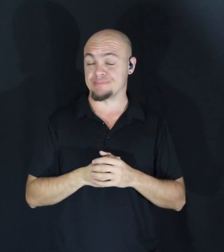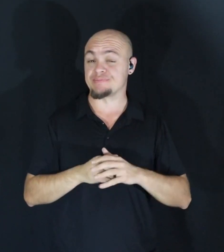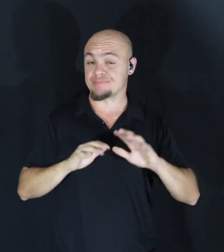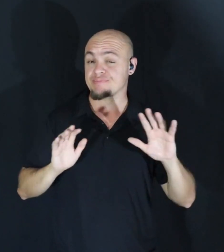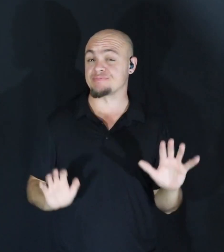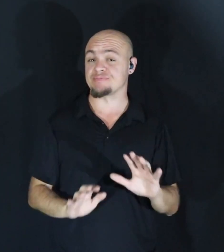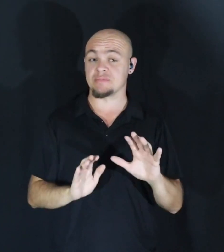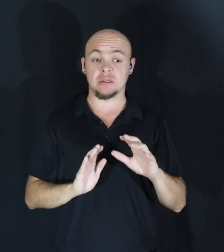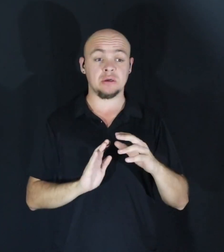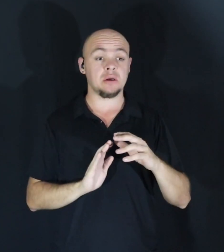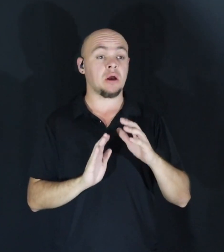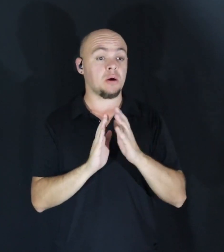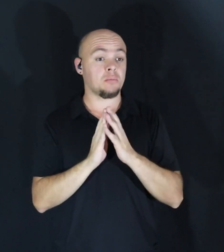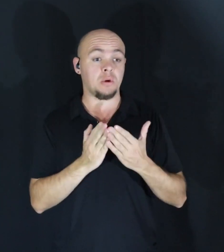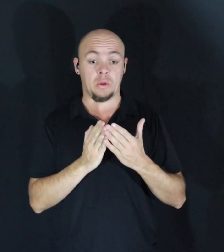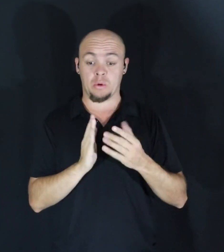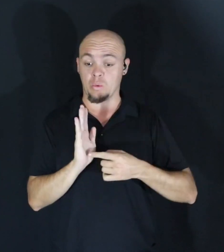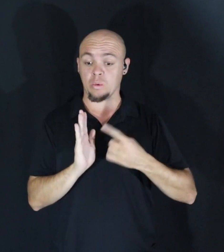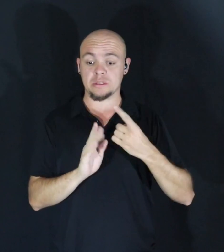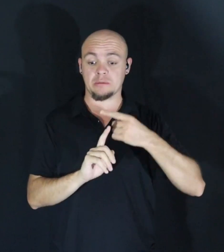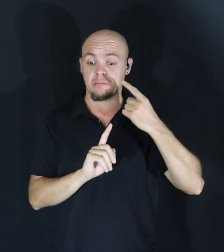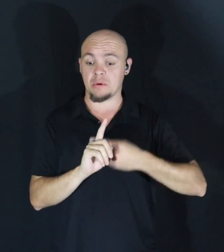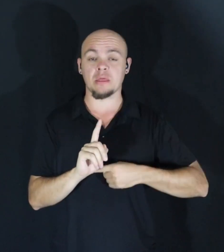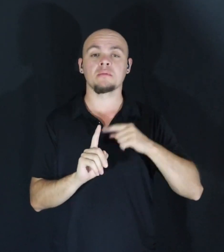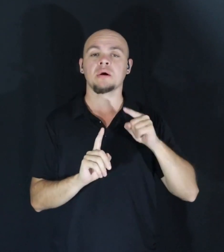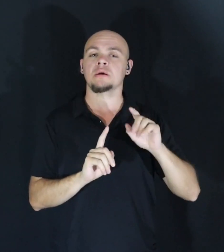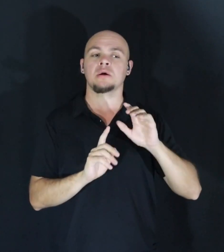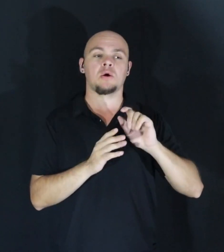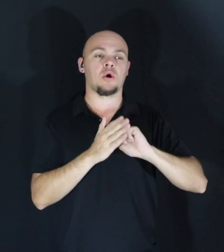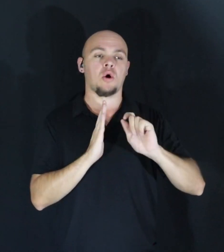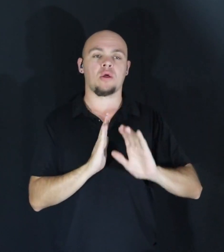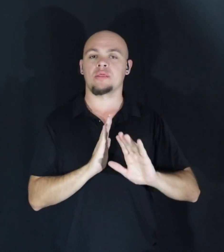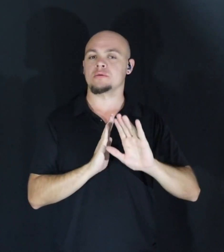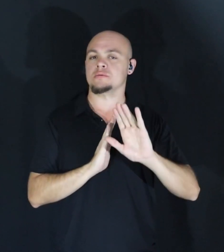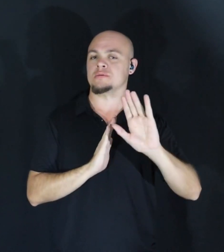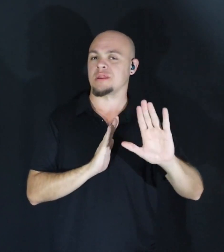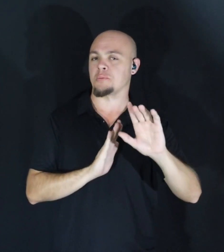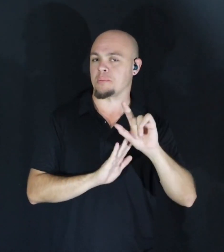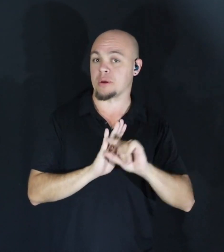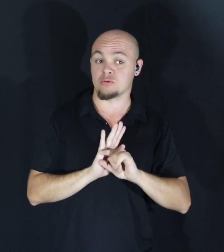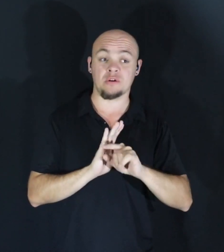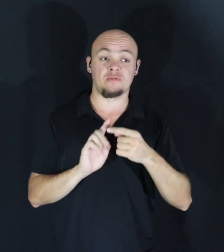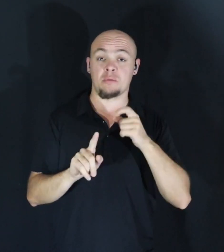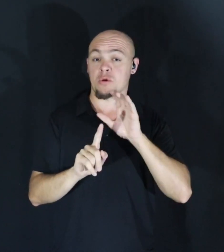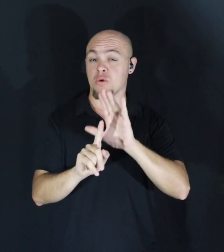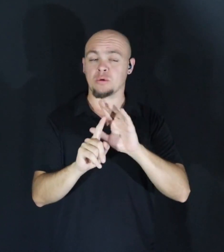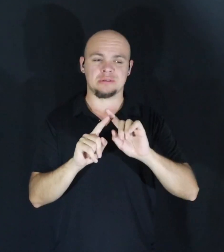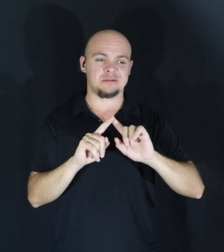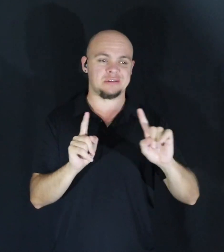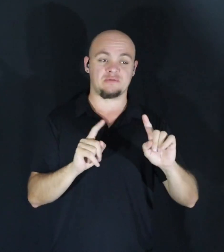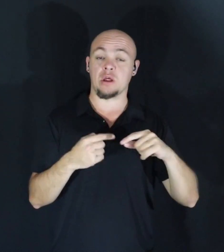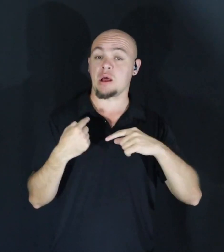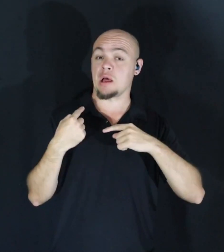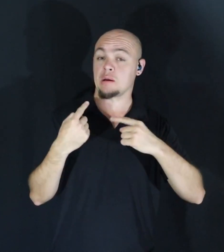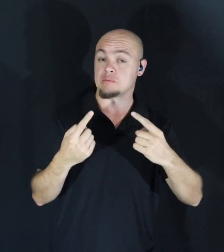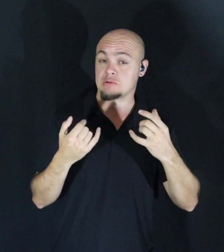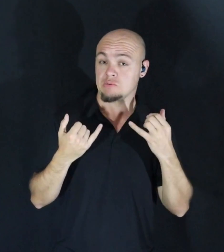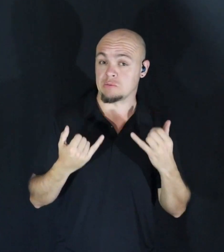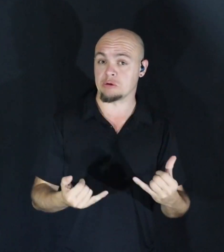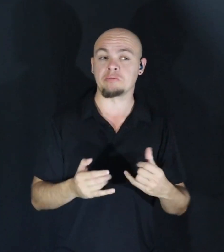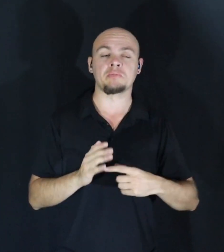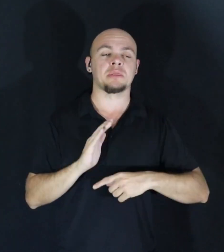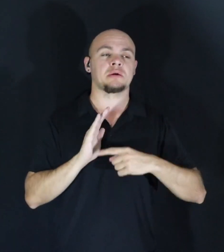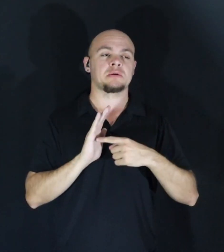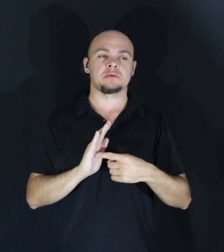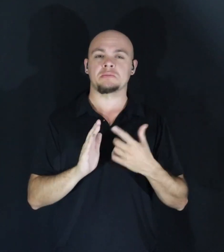to read 1 book a month by an author whose background is different from your own. Now I know that up to this point, I've shown you how